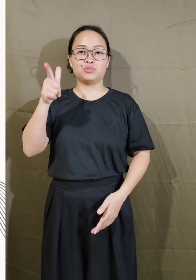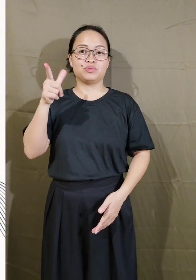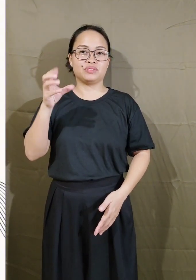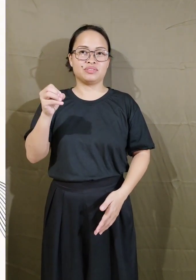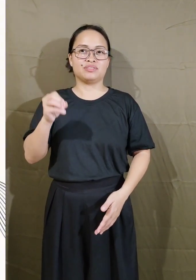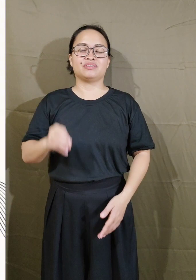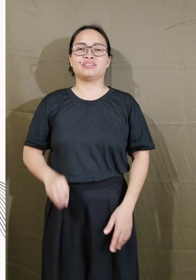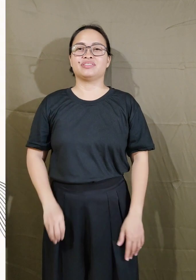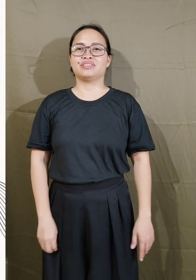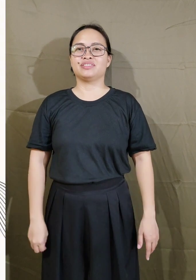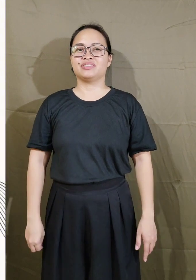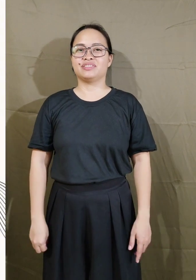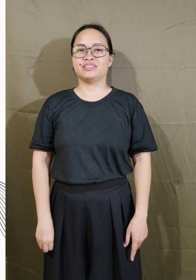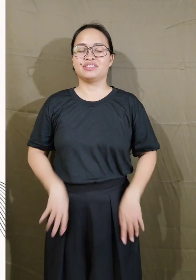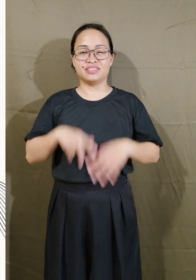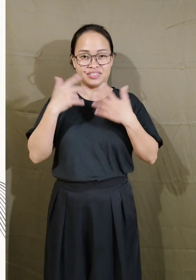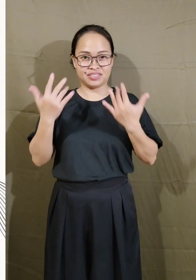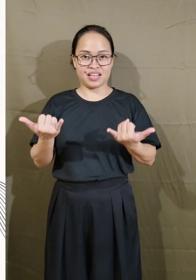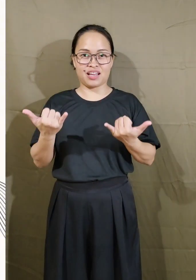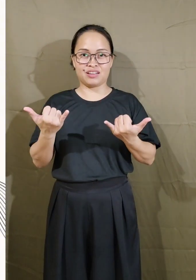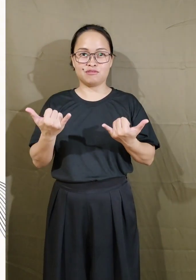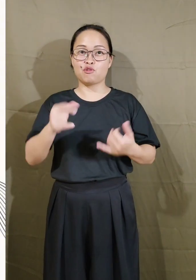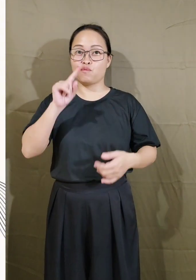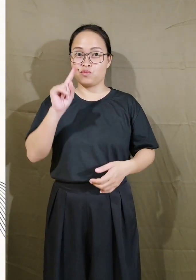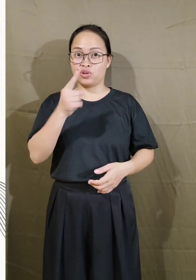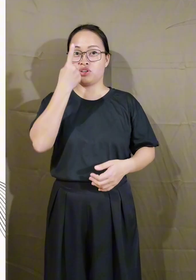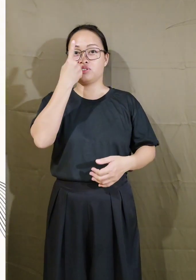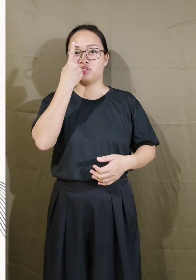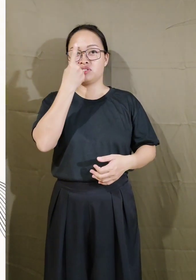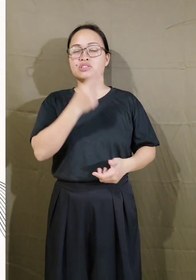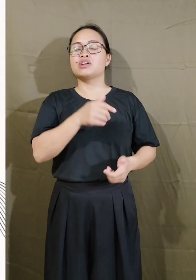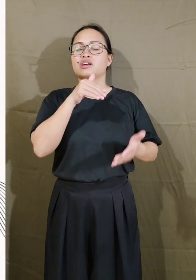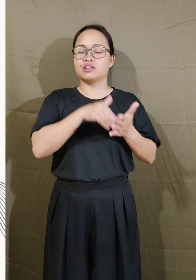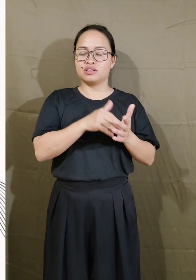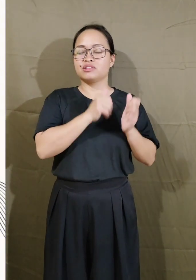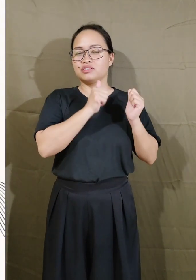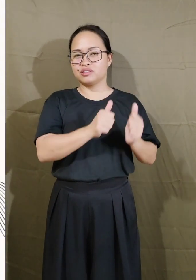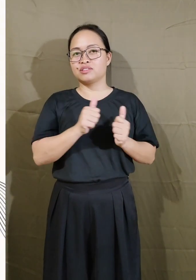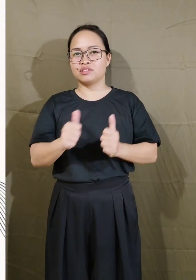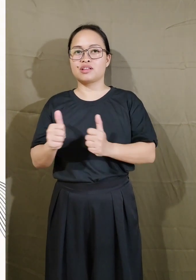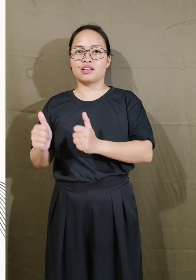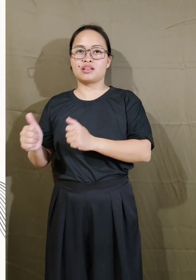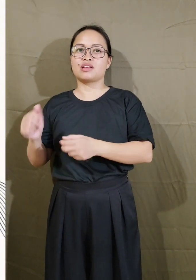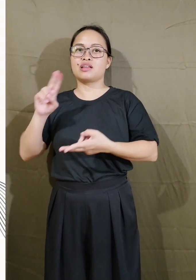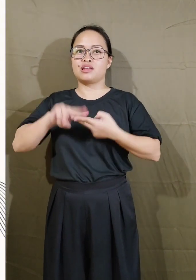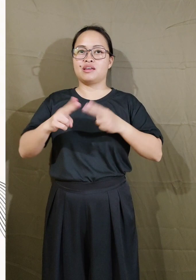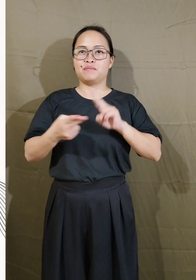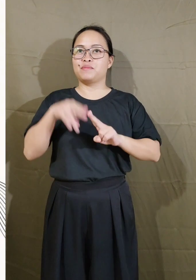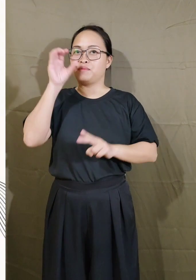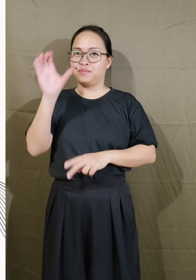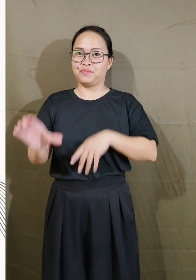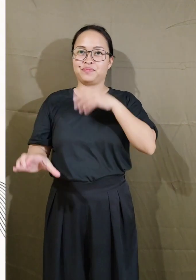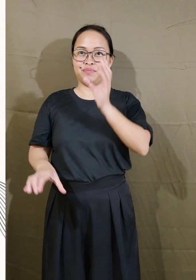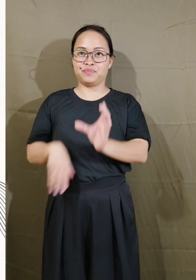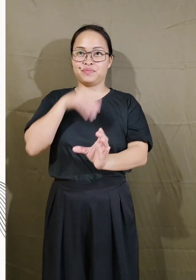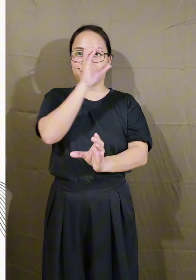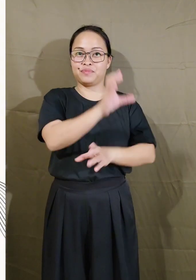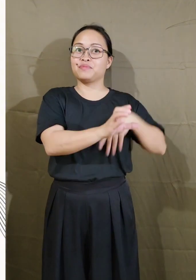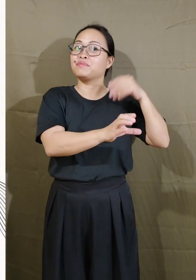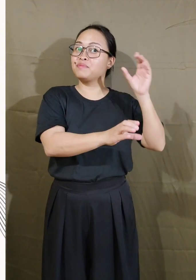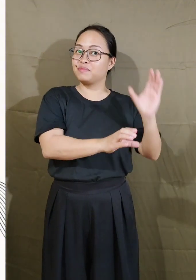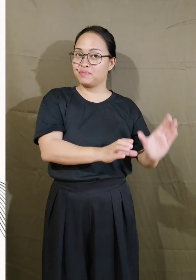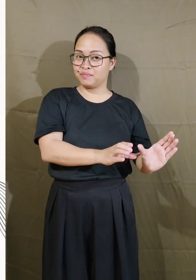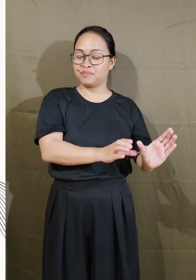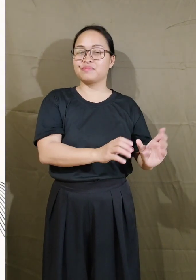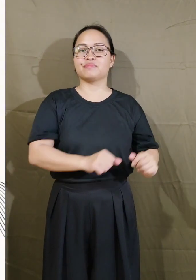1,320. Now, step 1. Let's align the numbers vertically, placing the digits